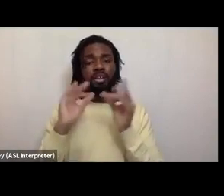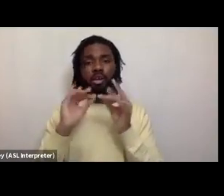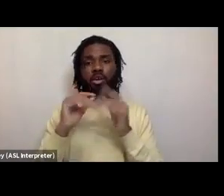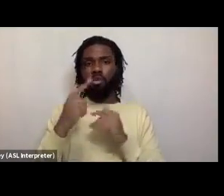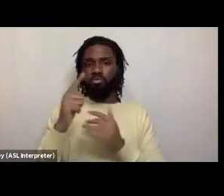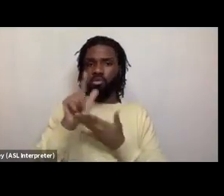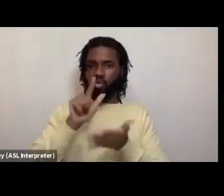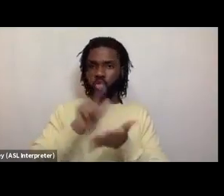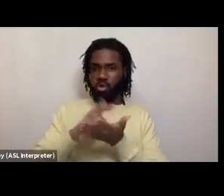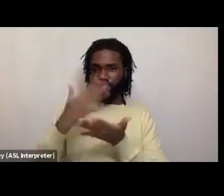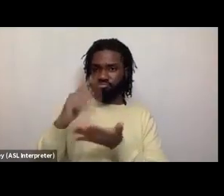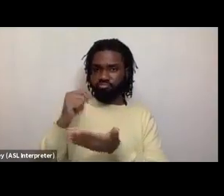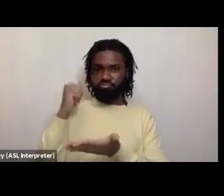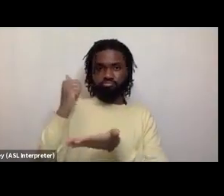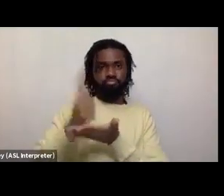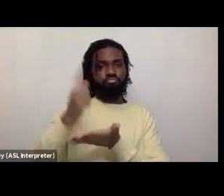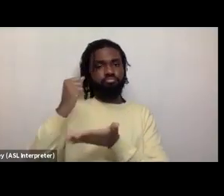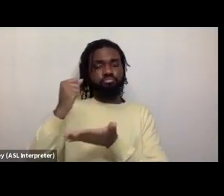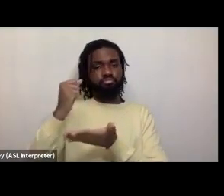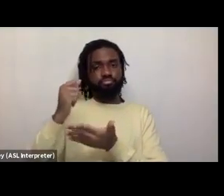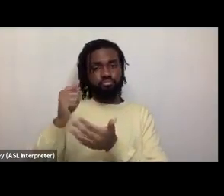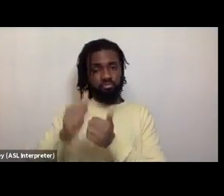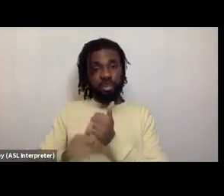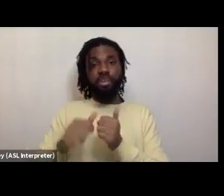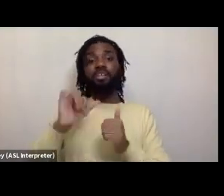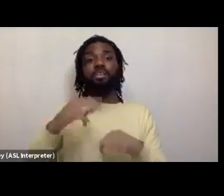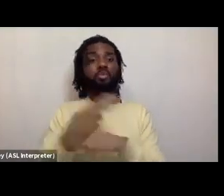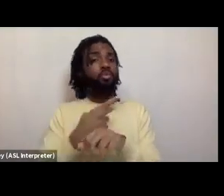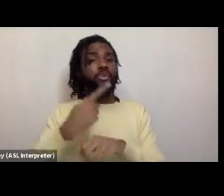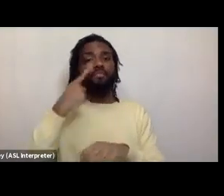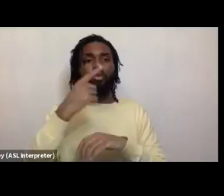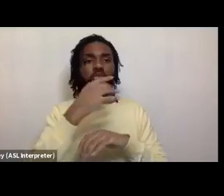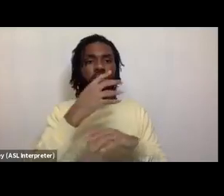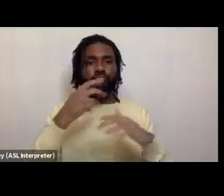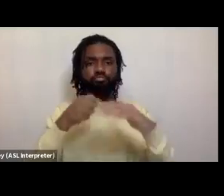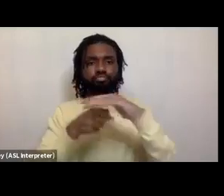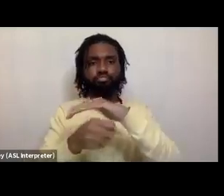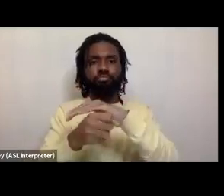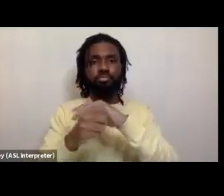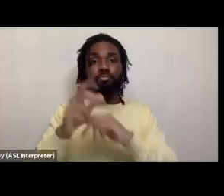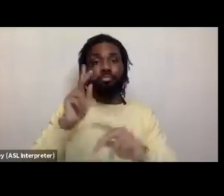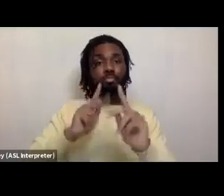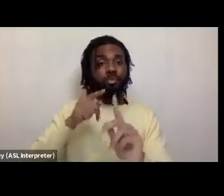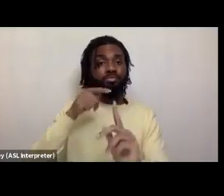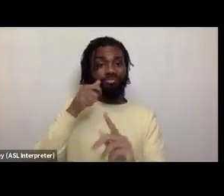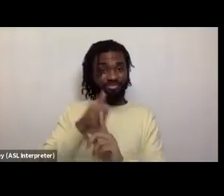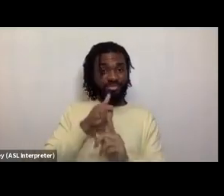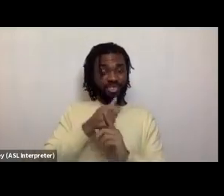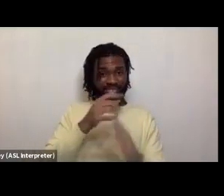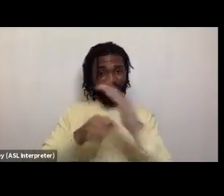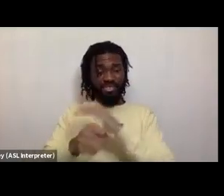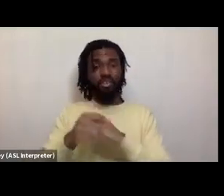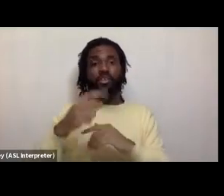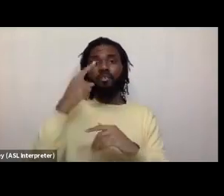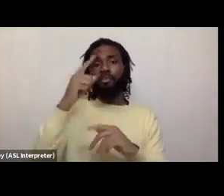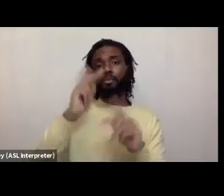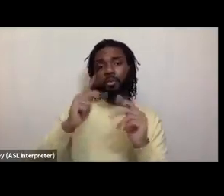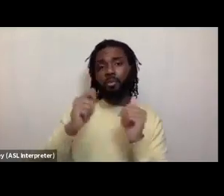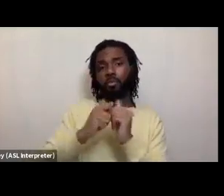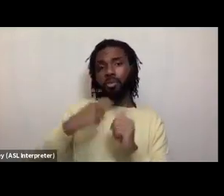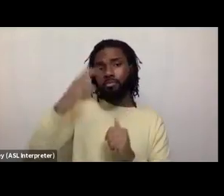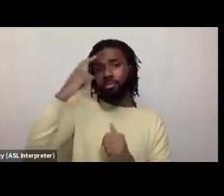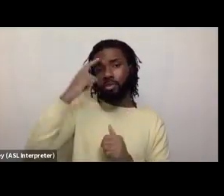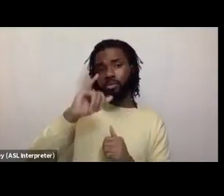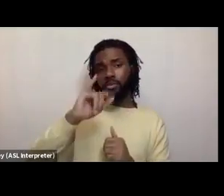that's used to detain people who have mental illness or people who are mad. And the